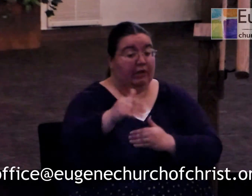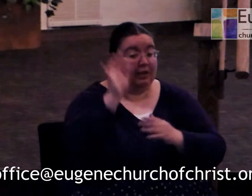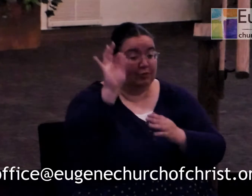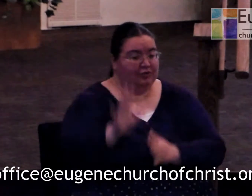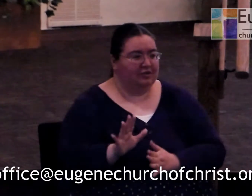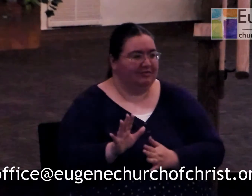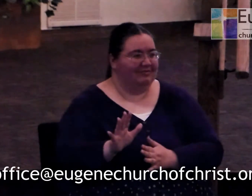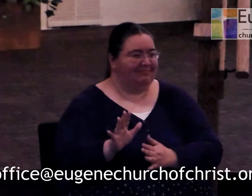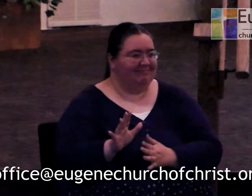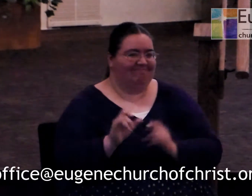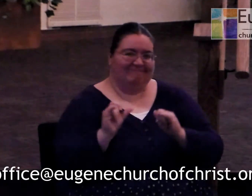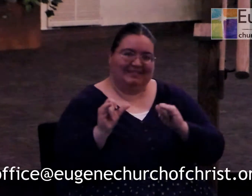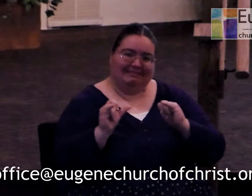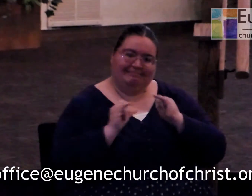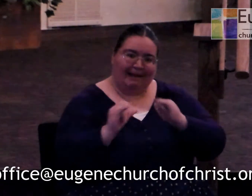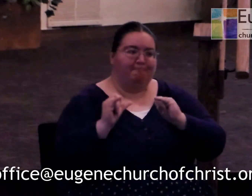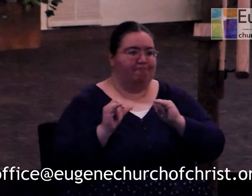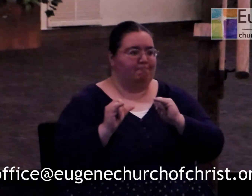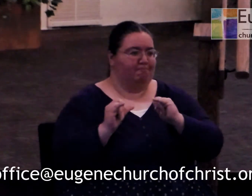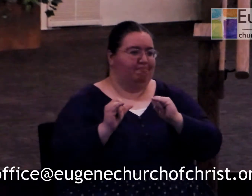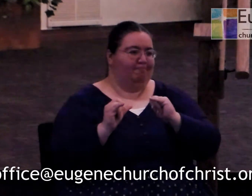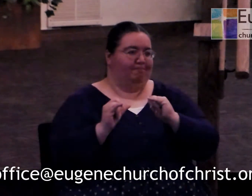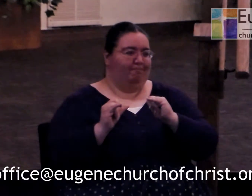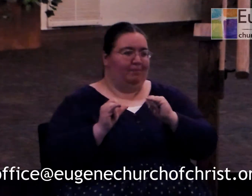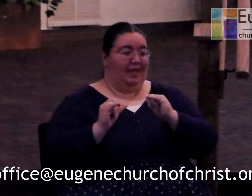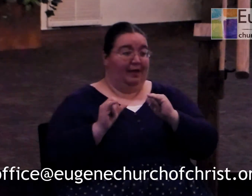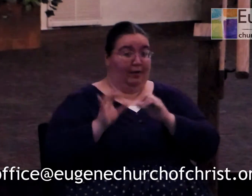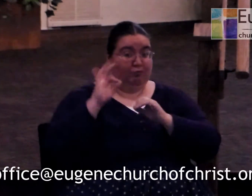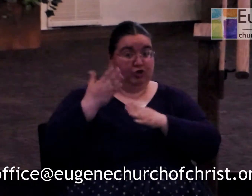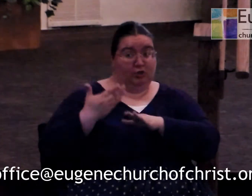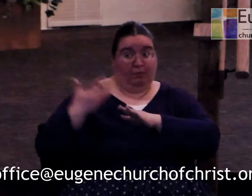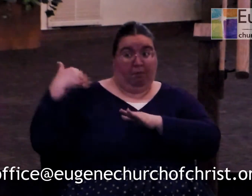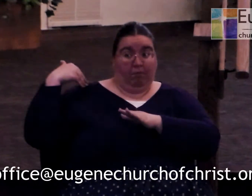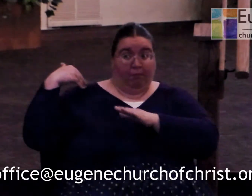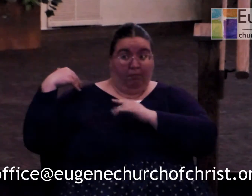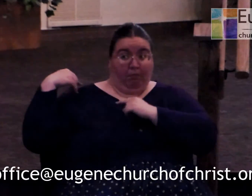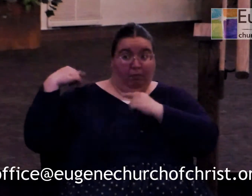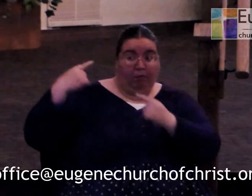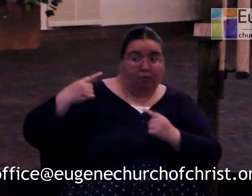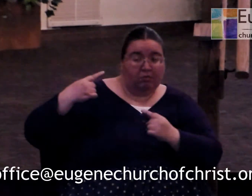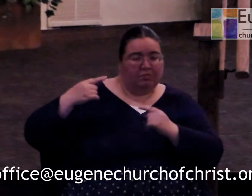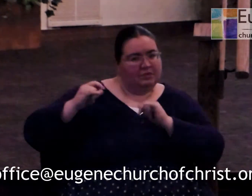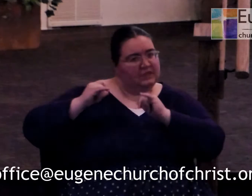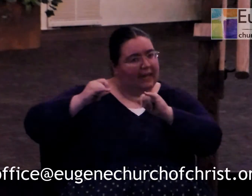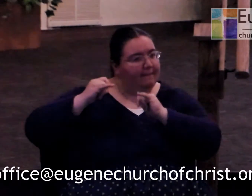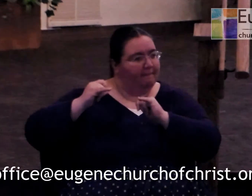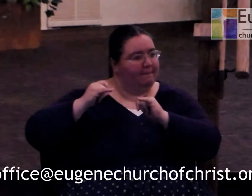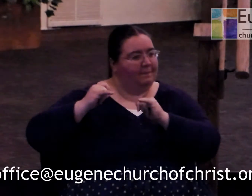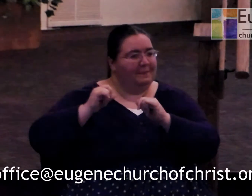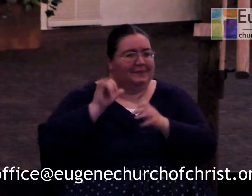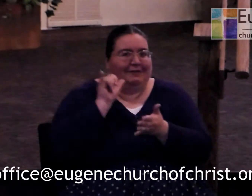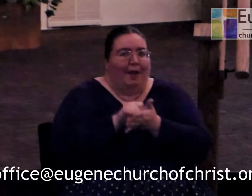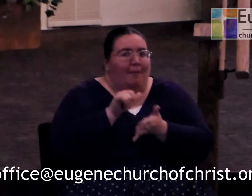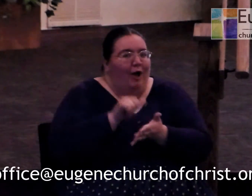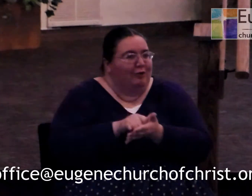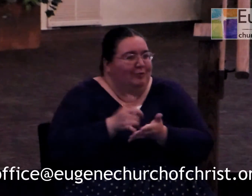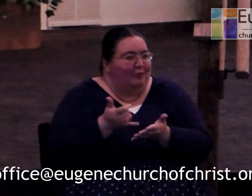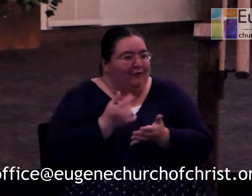to either. And neither have everybody who preceded me. It's just not possible. And I will tell you something else. When